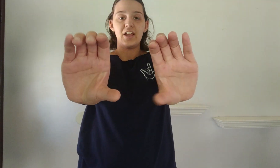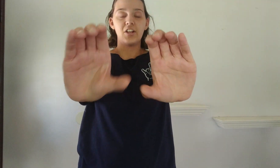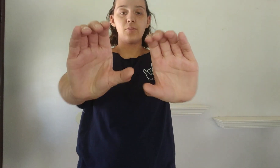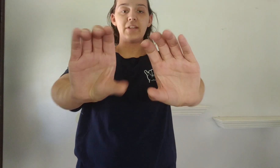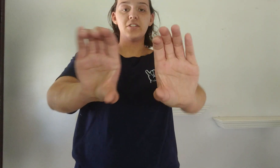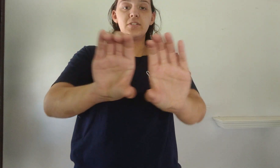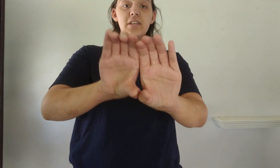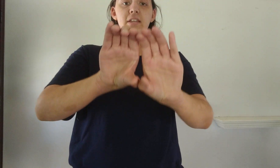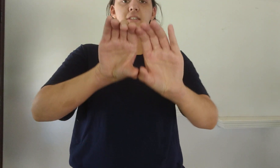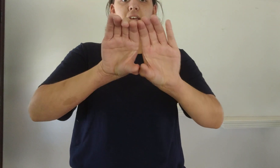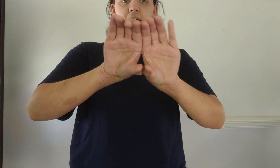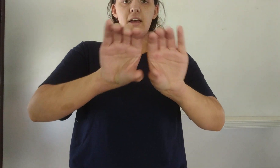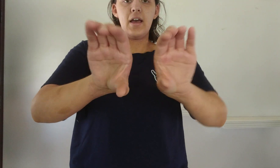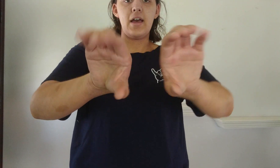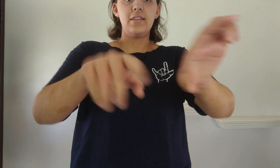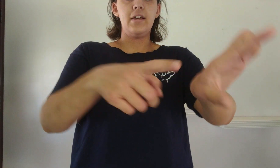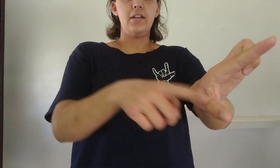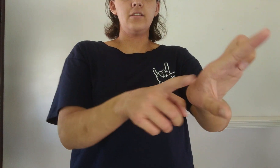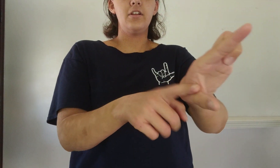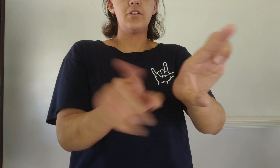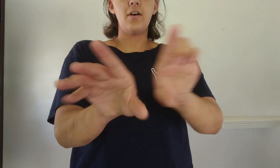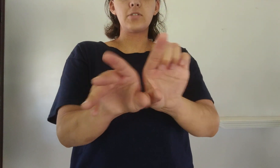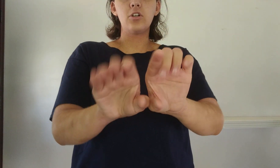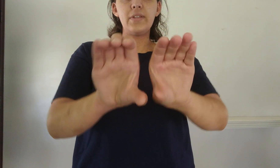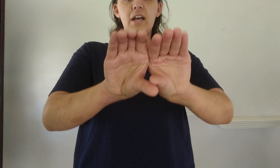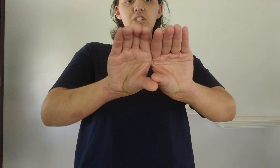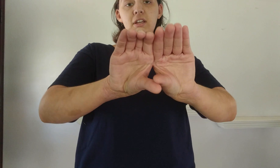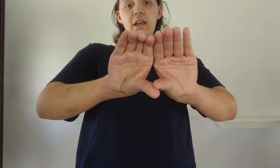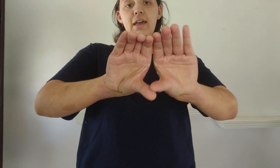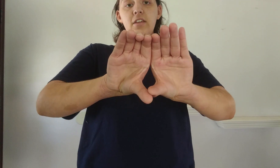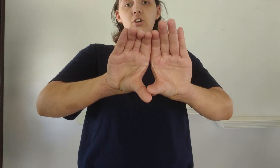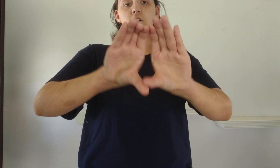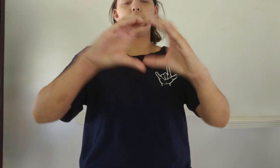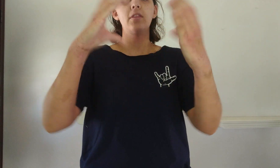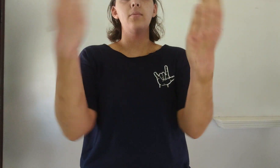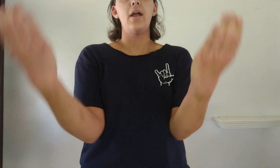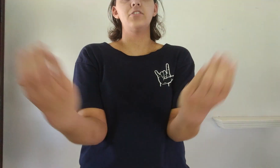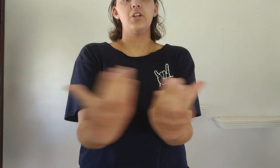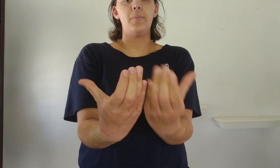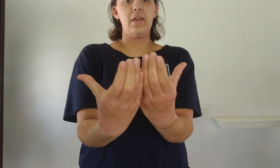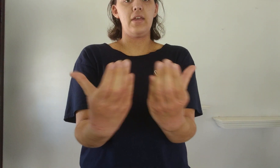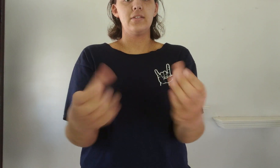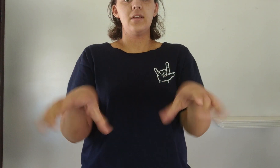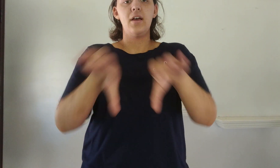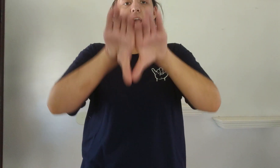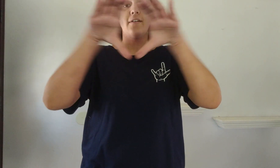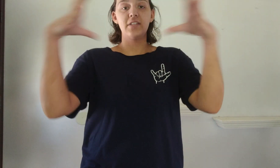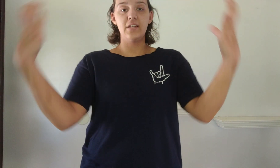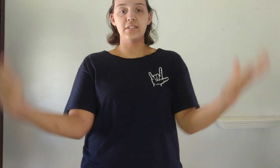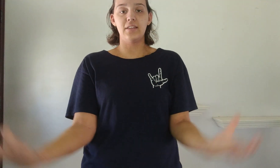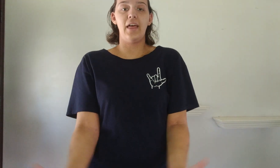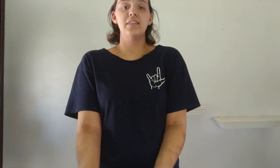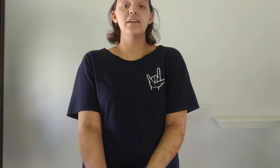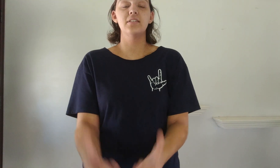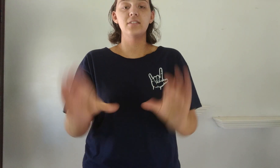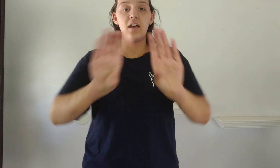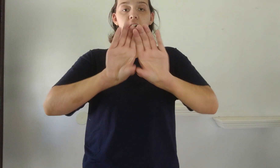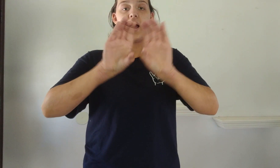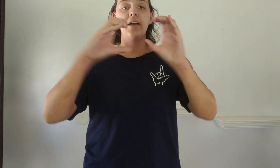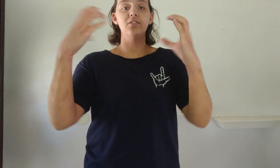going to make 2 C's, and then your thumbs are going to be touching, and then you're going to bring them around to your pinkies. I've seen it done like this. I usually